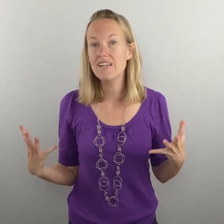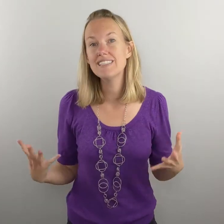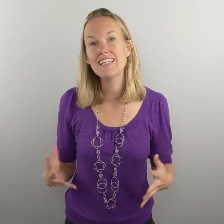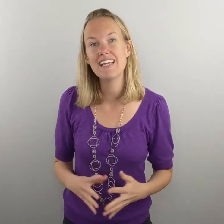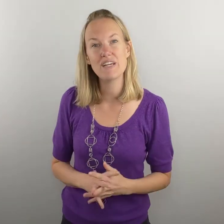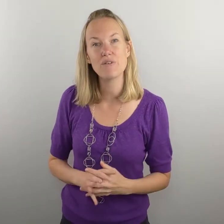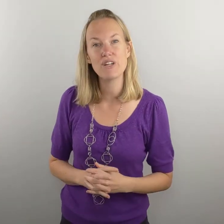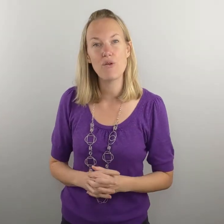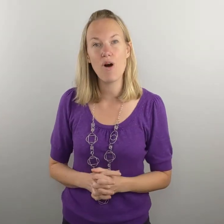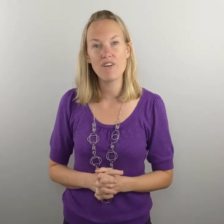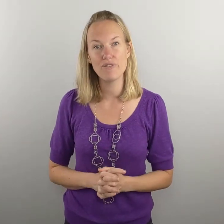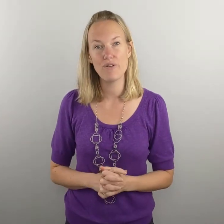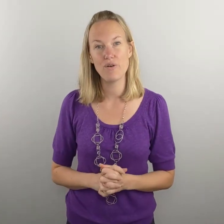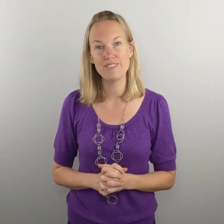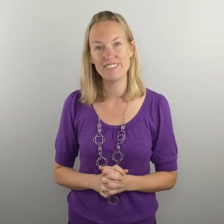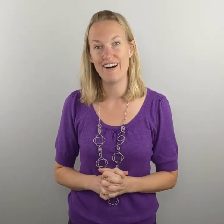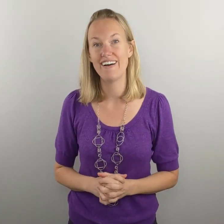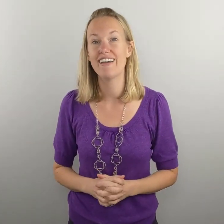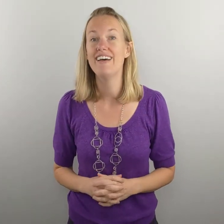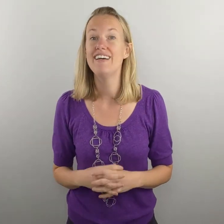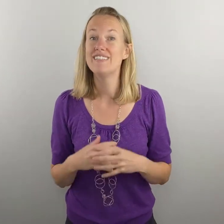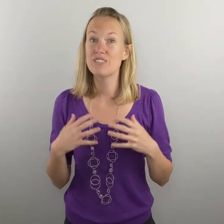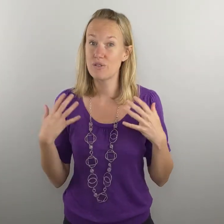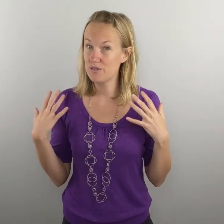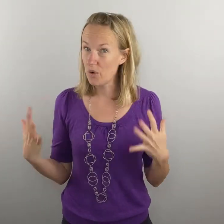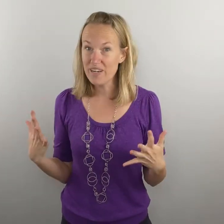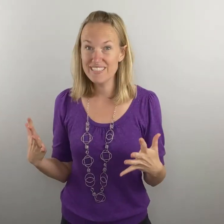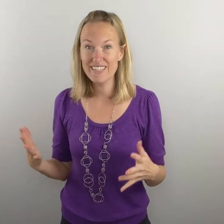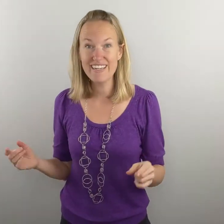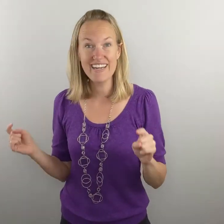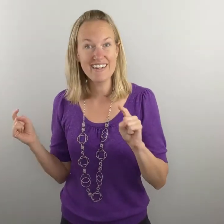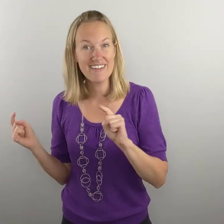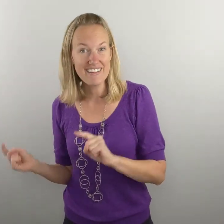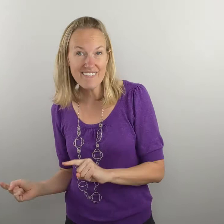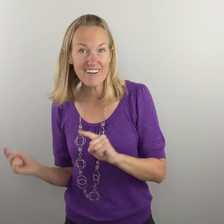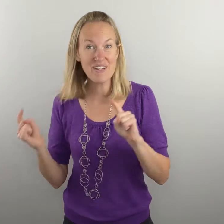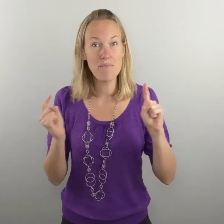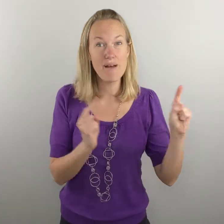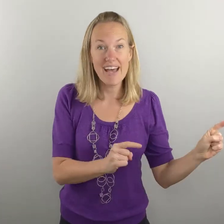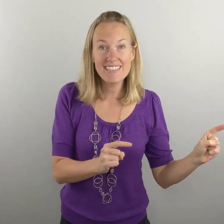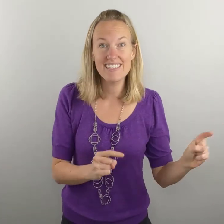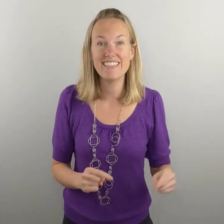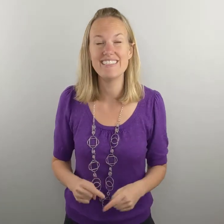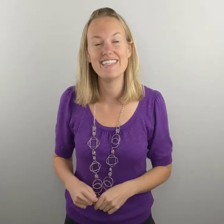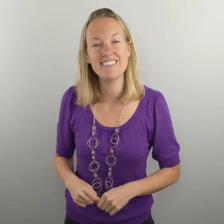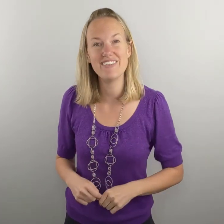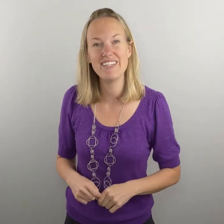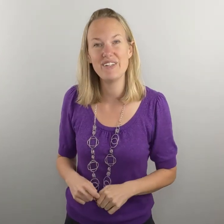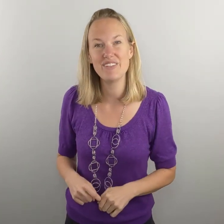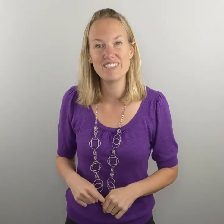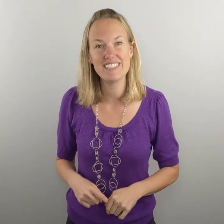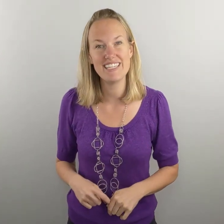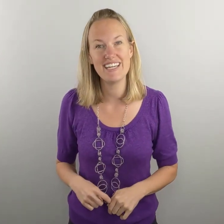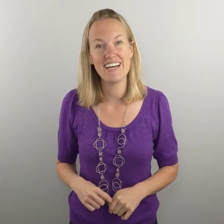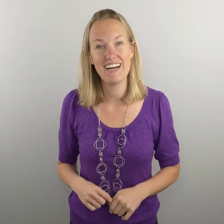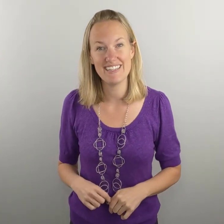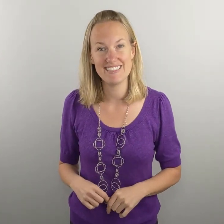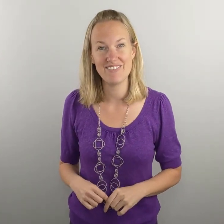chorus and then we're going to walk through the whole song. So you don't want to start here. You want to go back to yesterday's video if you're seeing this for the